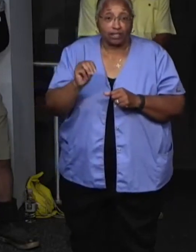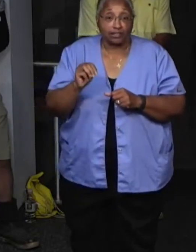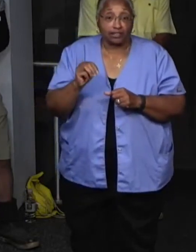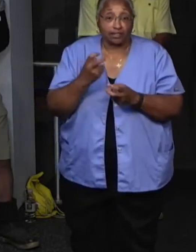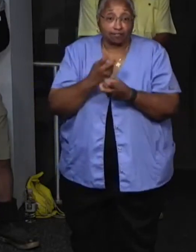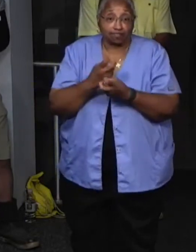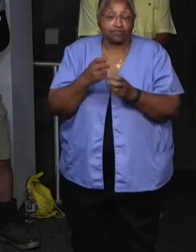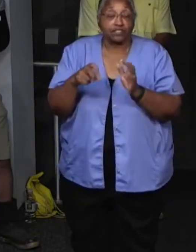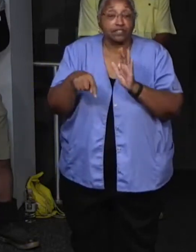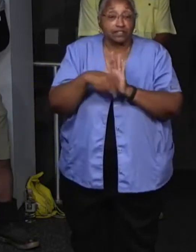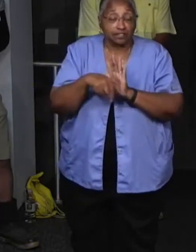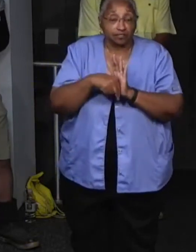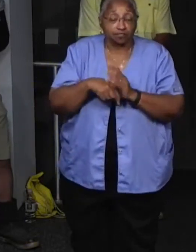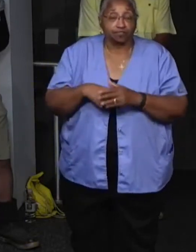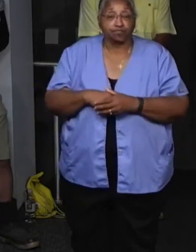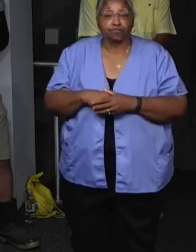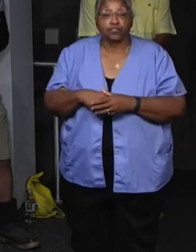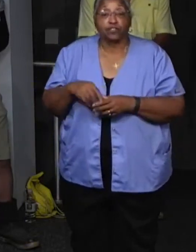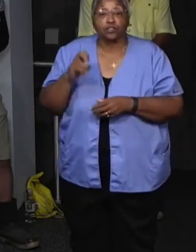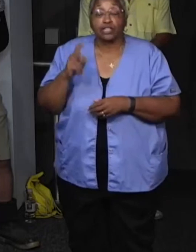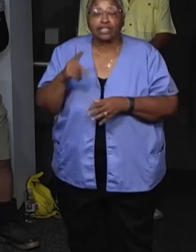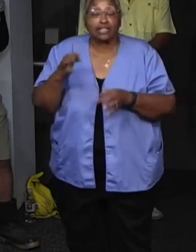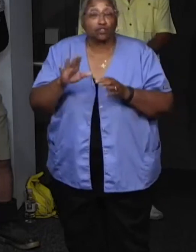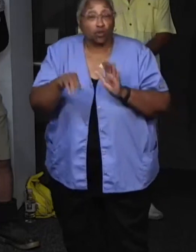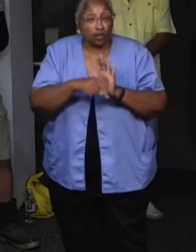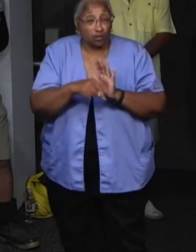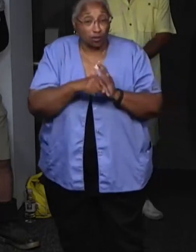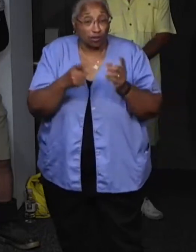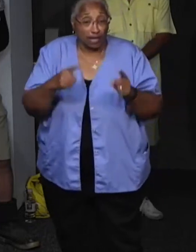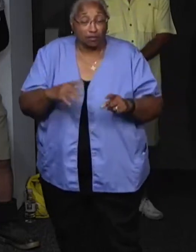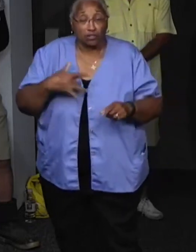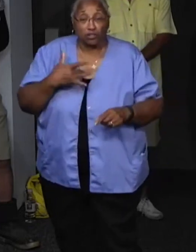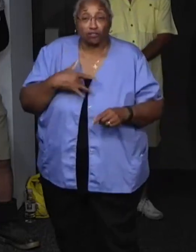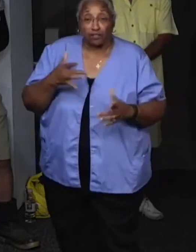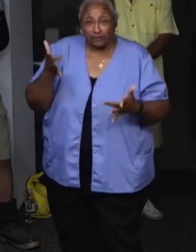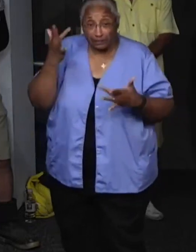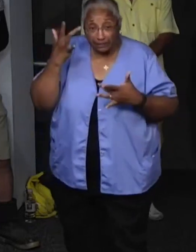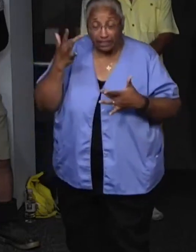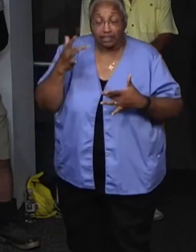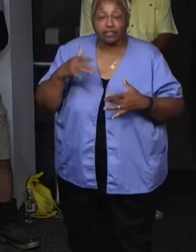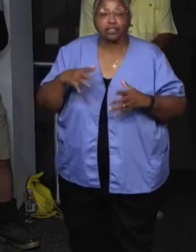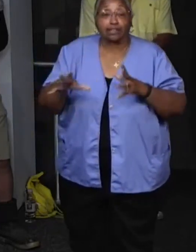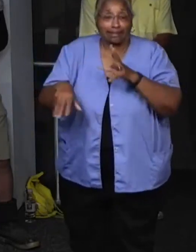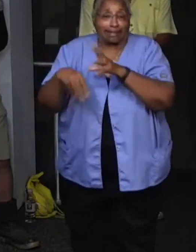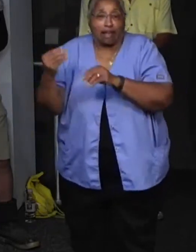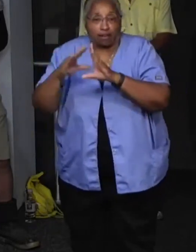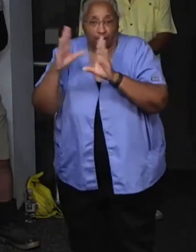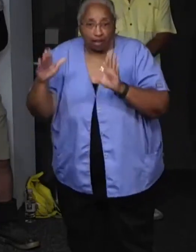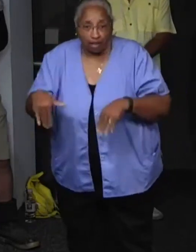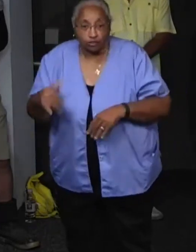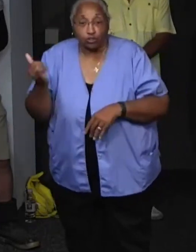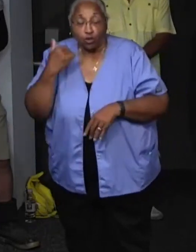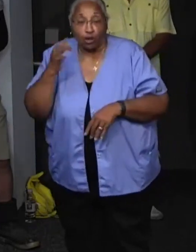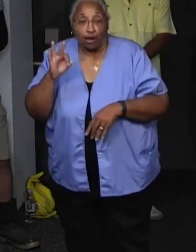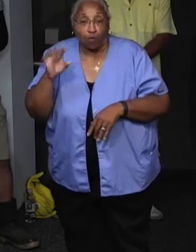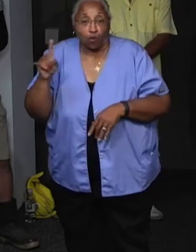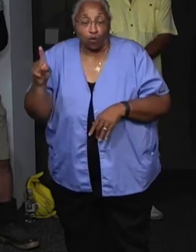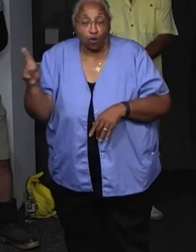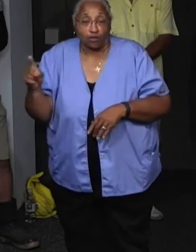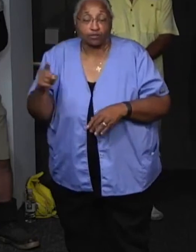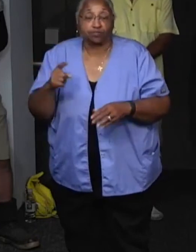if your alarm goes off, you start to feel any symptoms, dial 911 immediately, get out of the house, shut off whatever's making